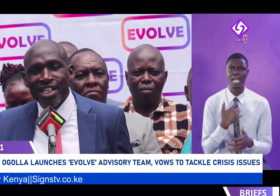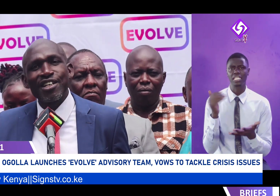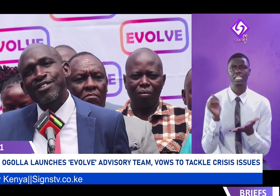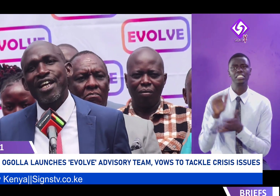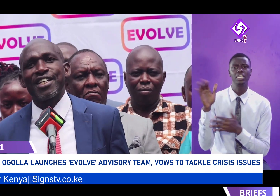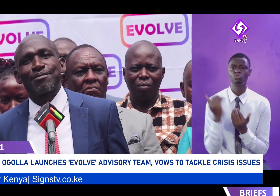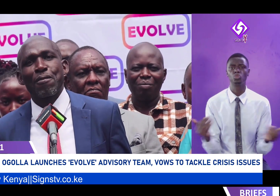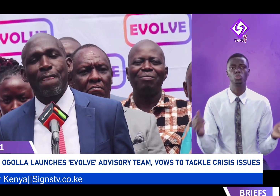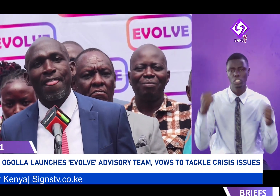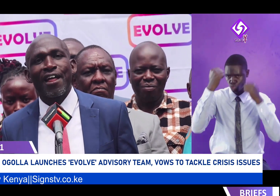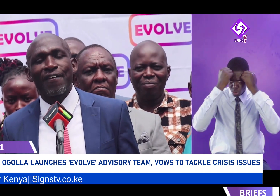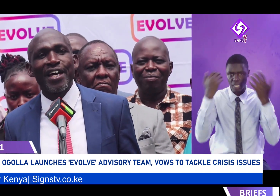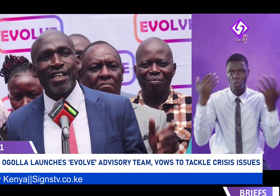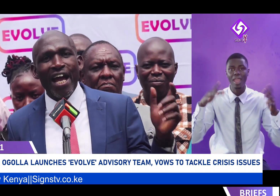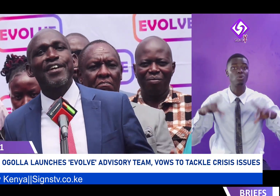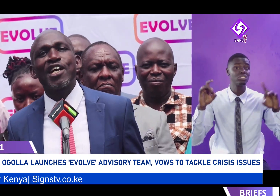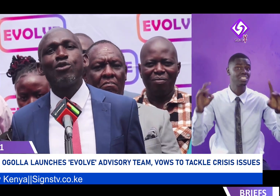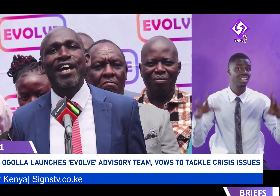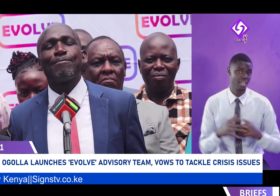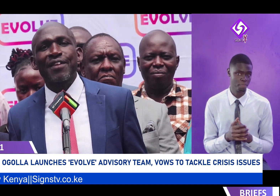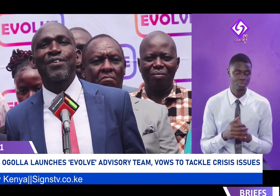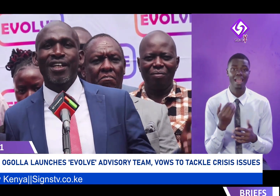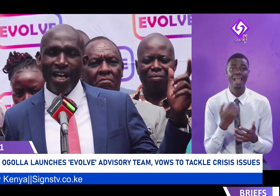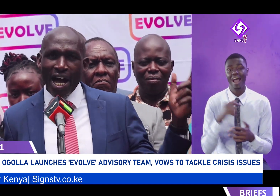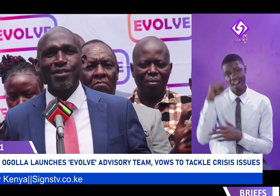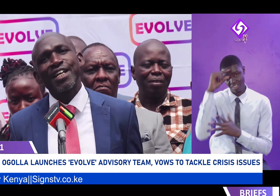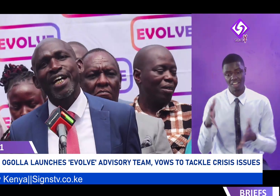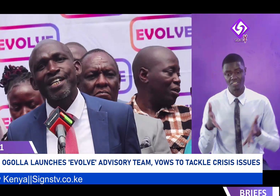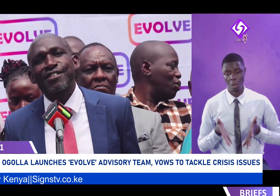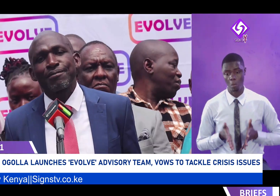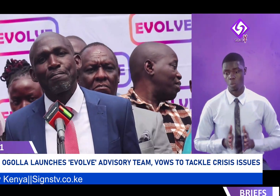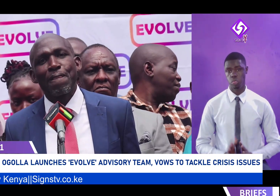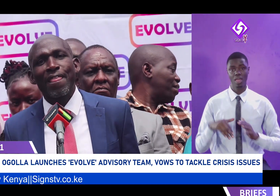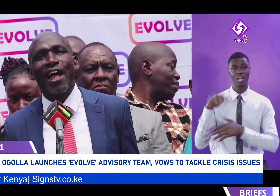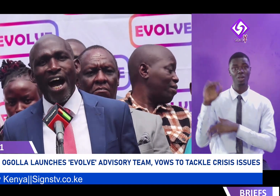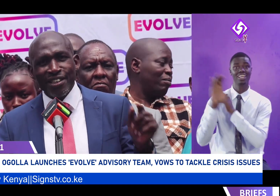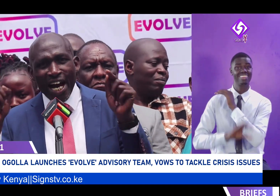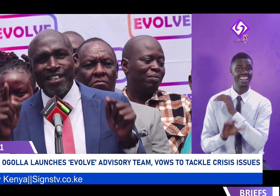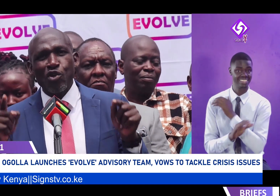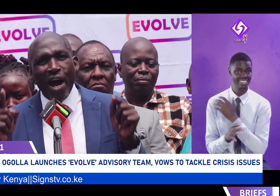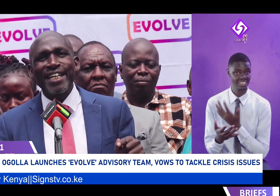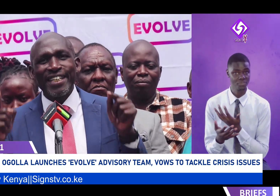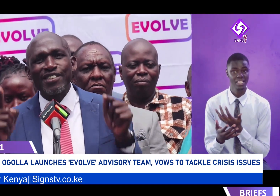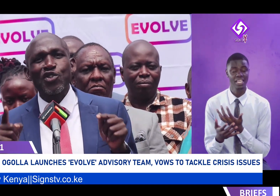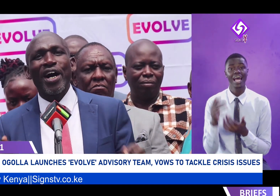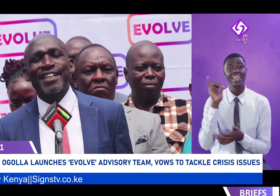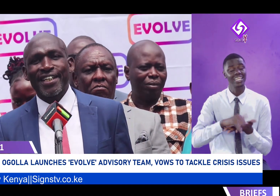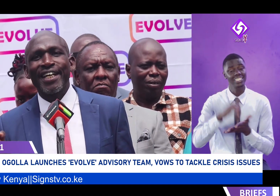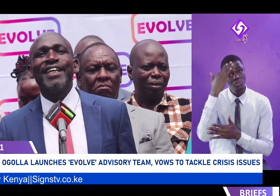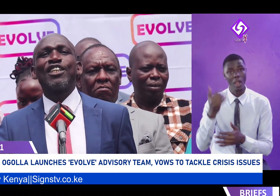study in Australia? There's a governor who gave birth outside the country. And that is why it is not working. It